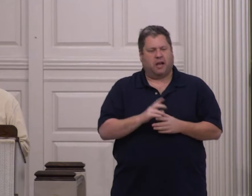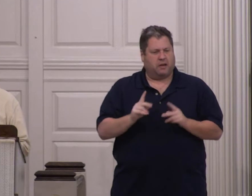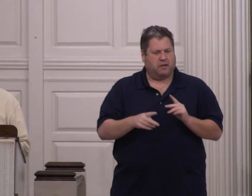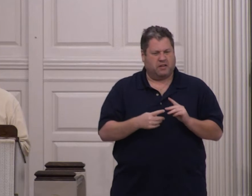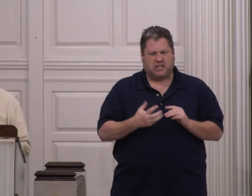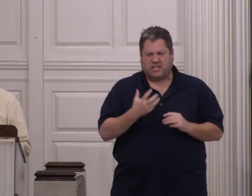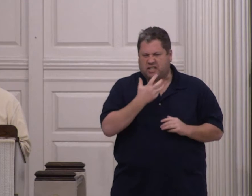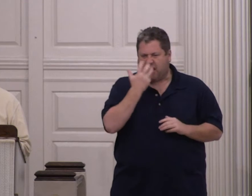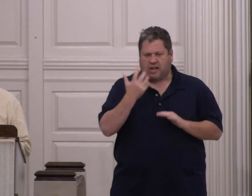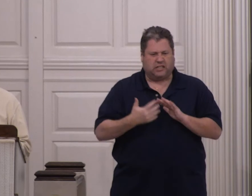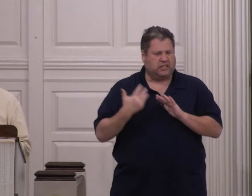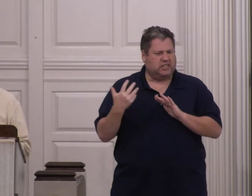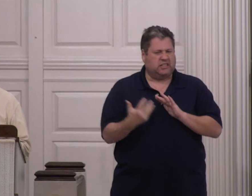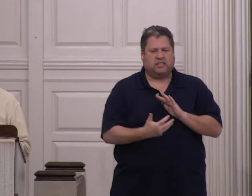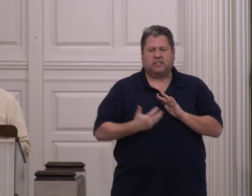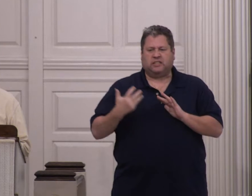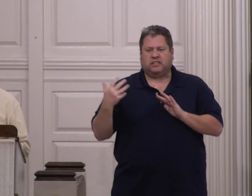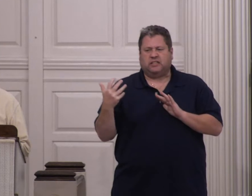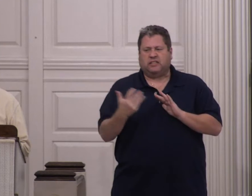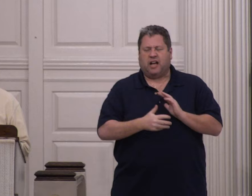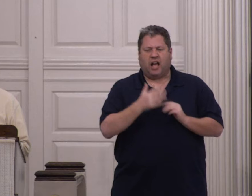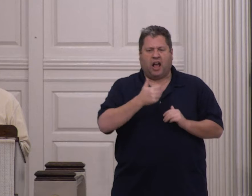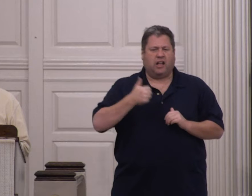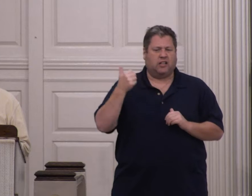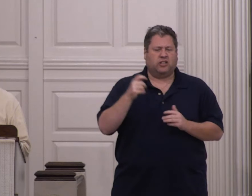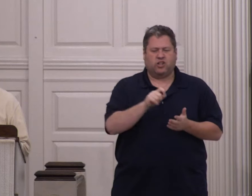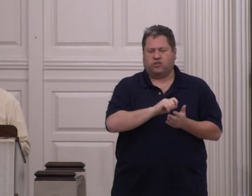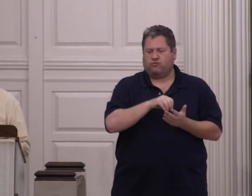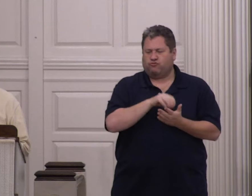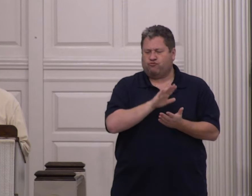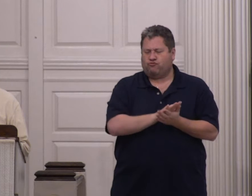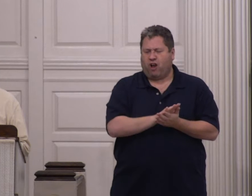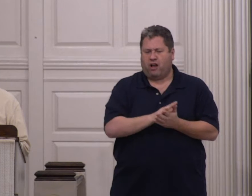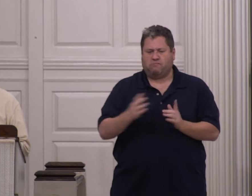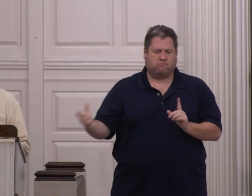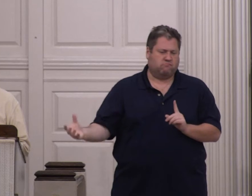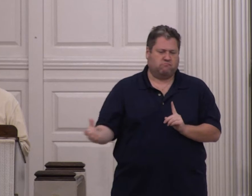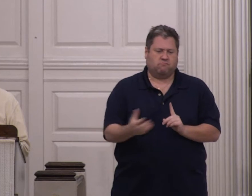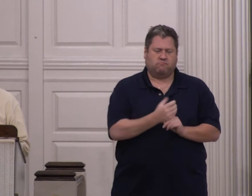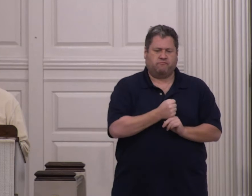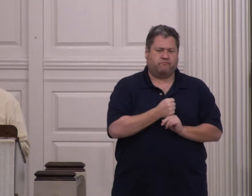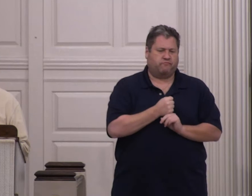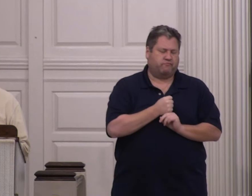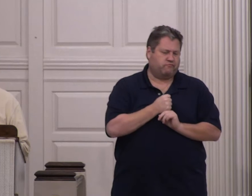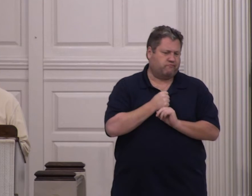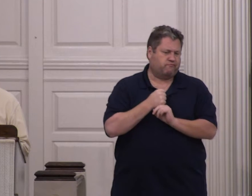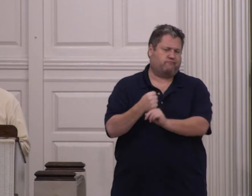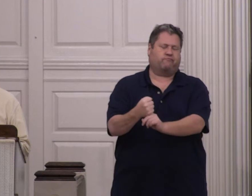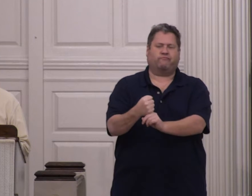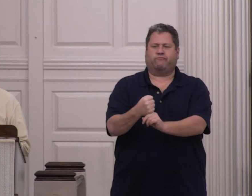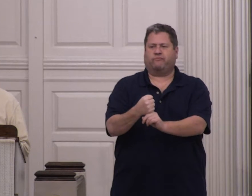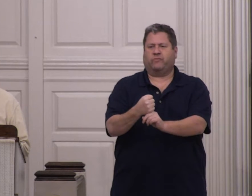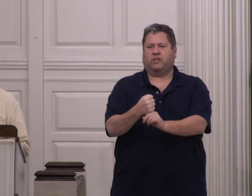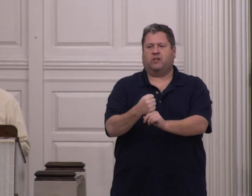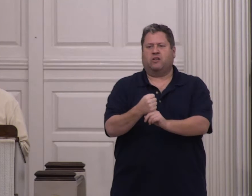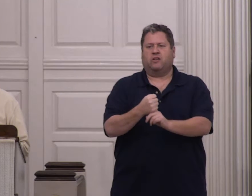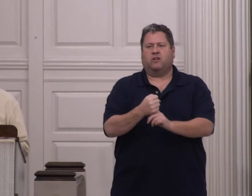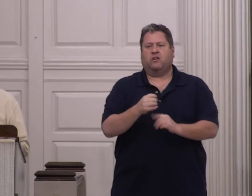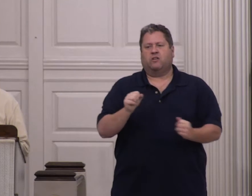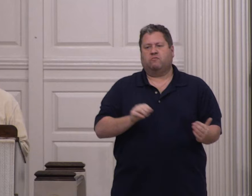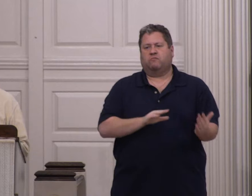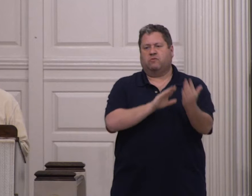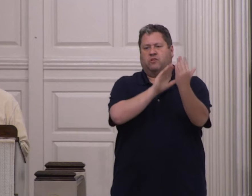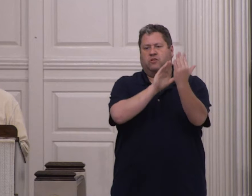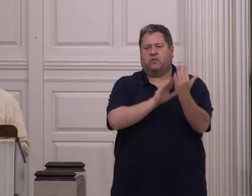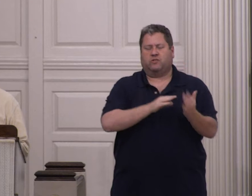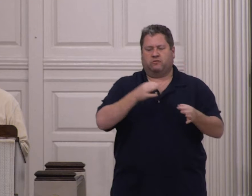people, the elders and the scribes, accosted him, seized him, and brought him before